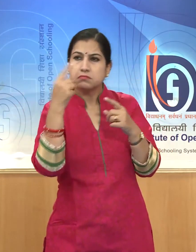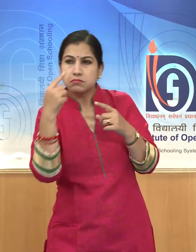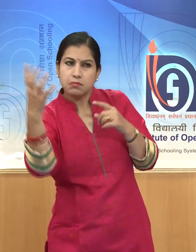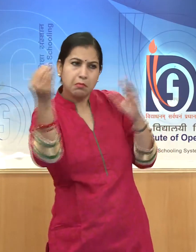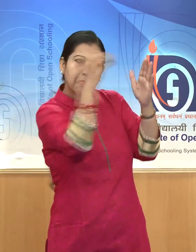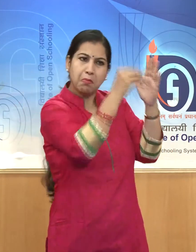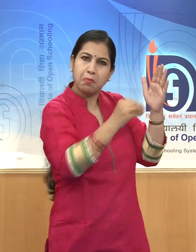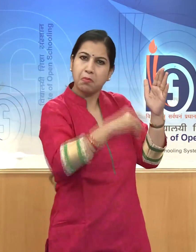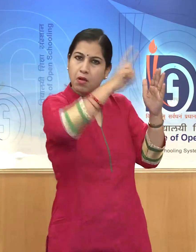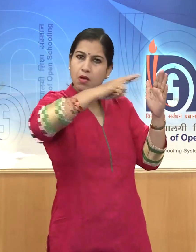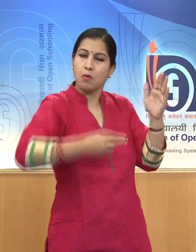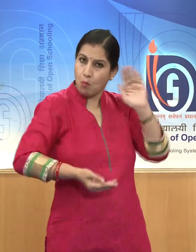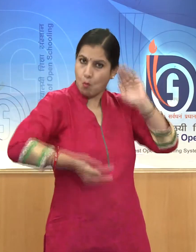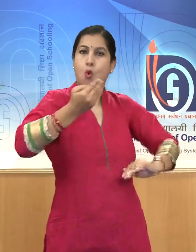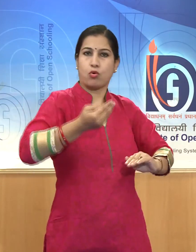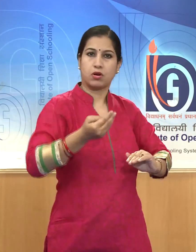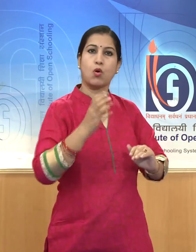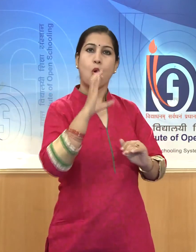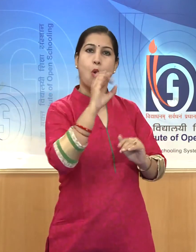in his oil paintings.